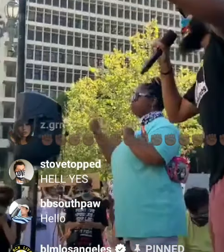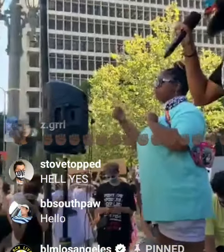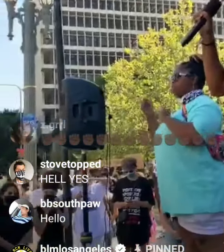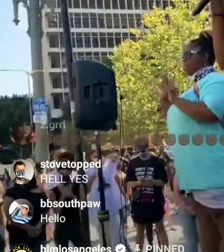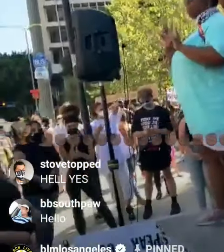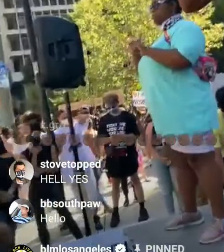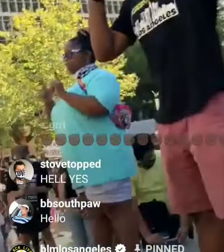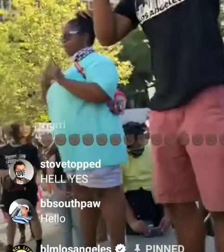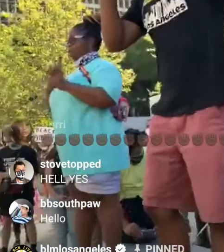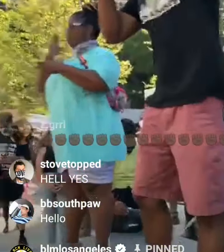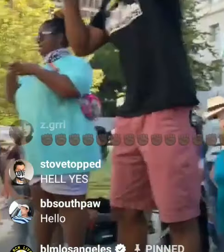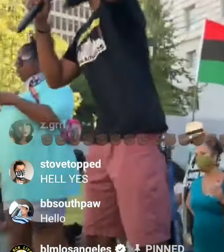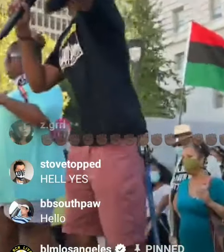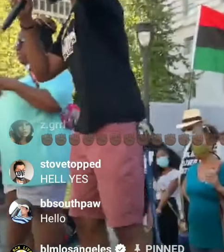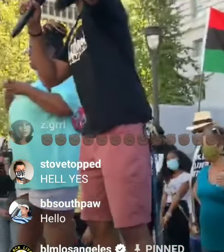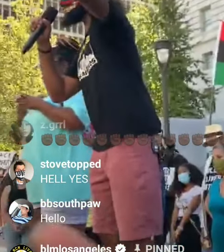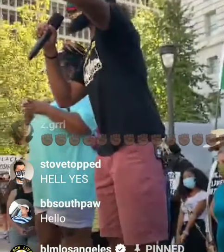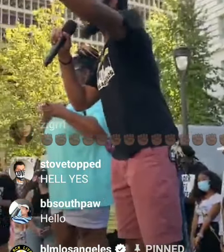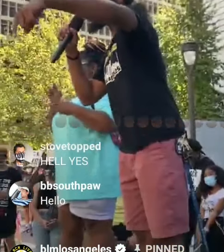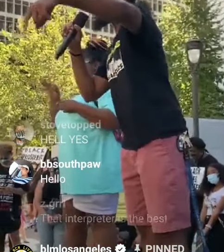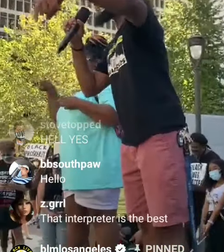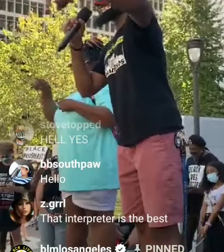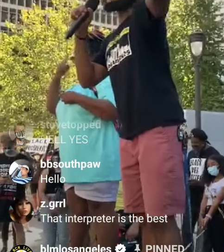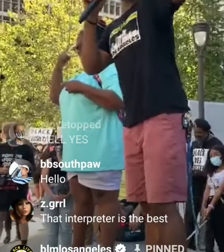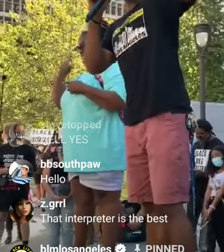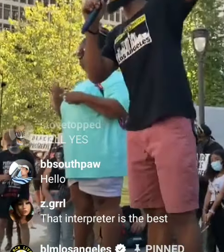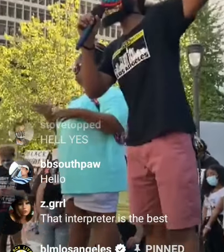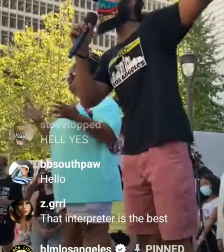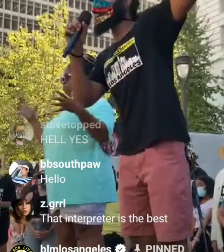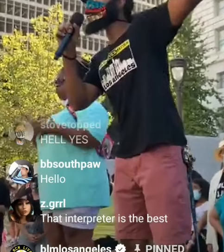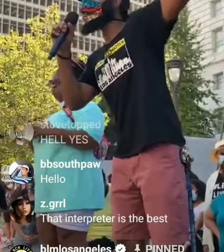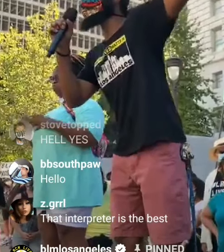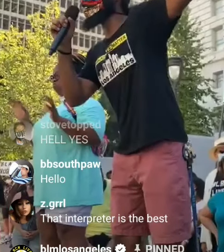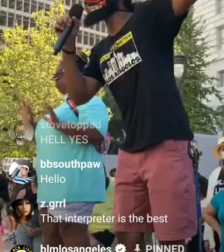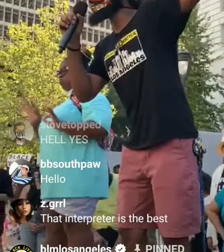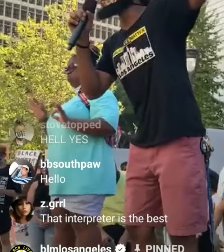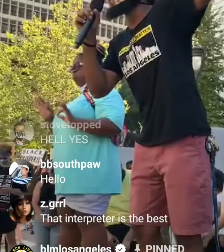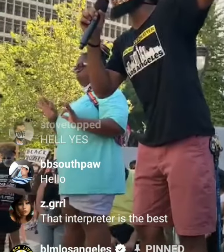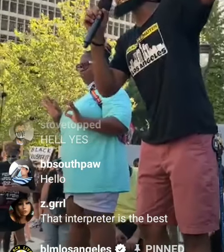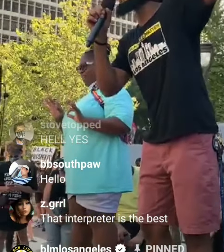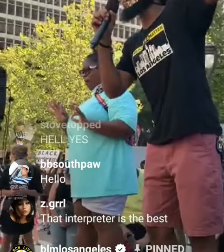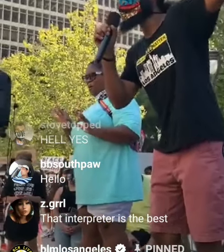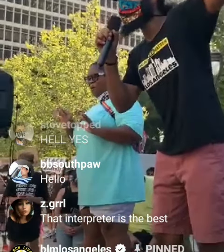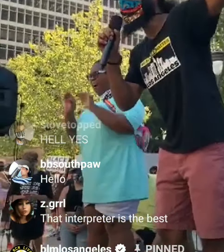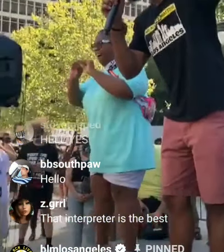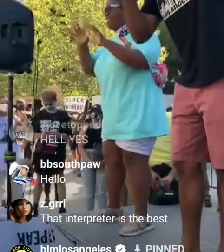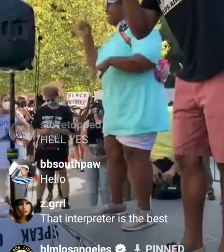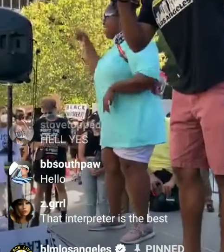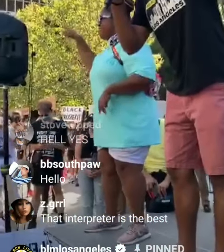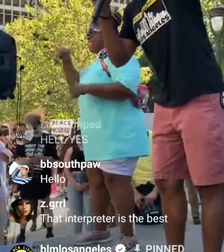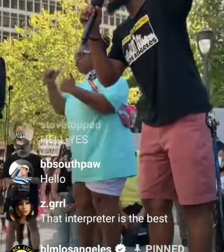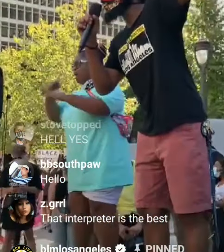I just want to name that if it didn't matter, y'all being here, do y'all think they would try so goddamn hard to stop